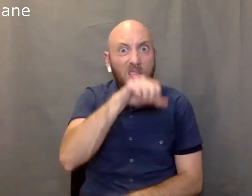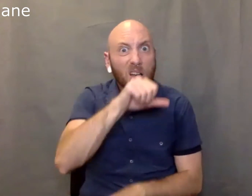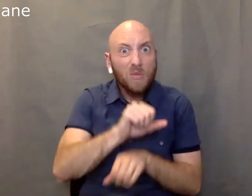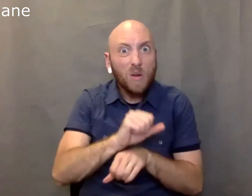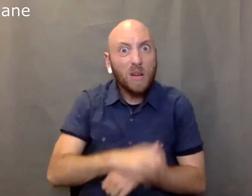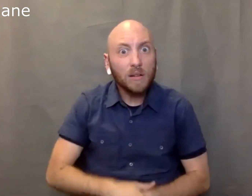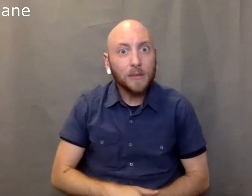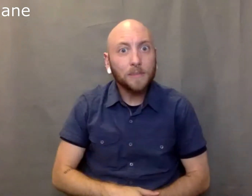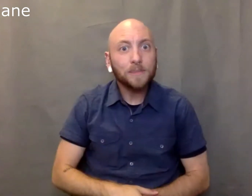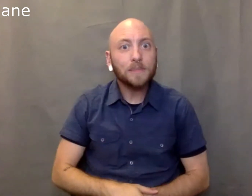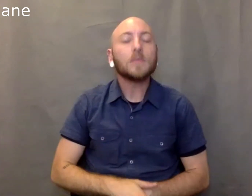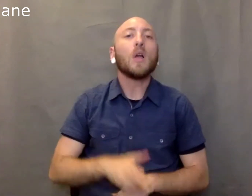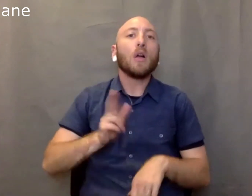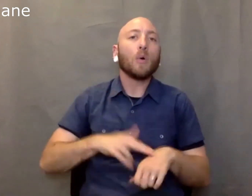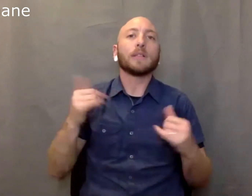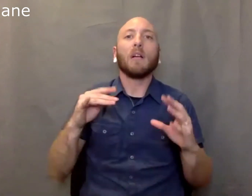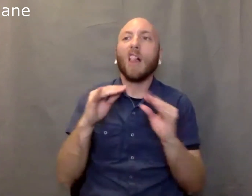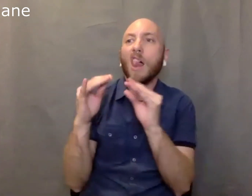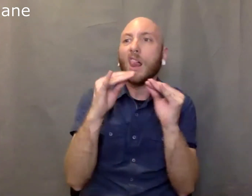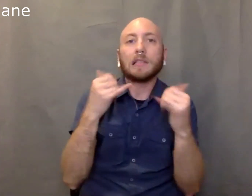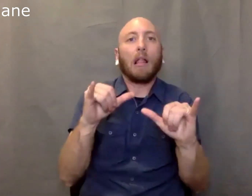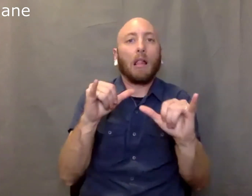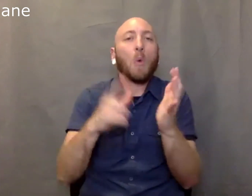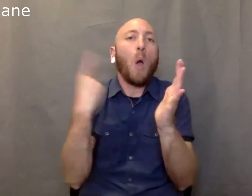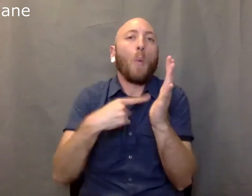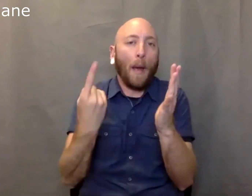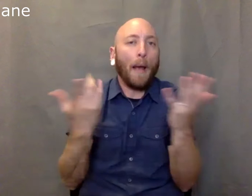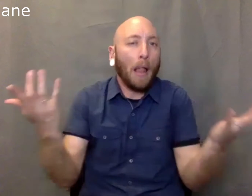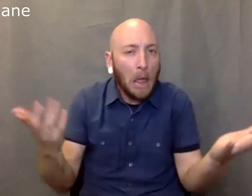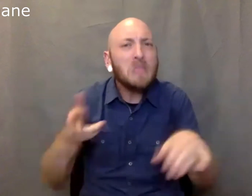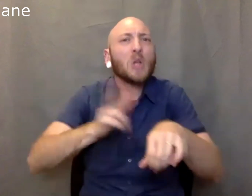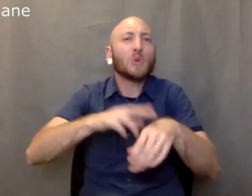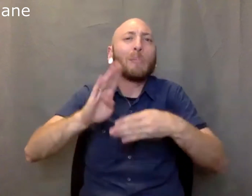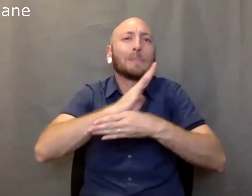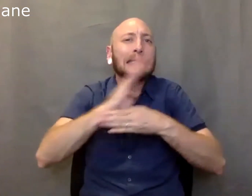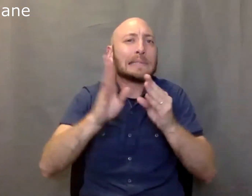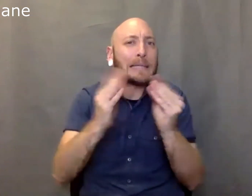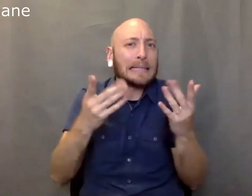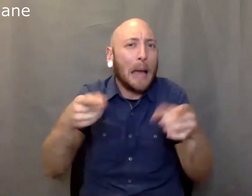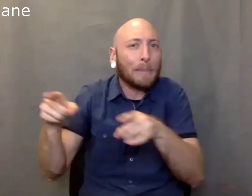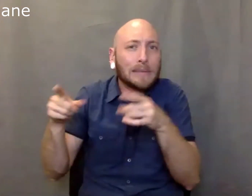we still bite our heads off once in a while in the business meetings, but I mean, it's pretty normal. We still all love each other.